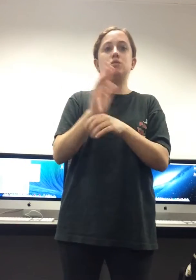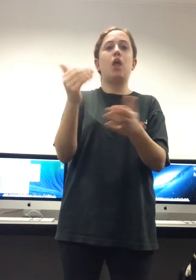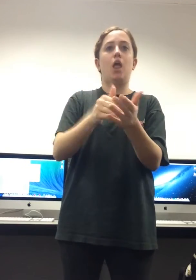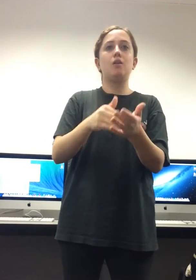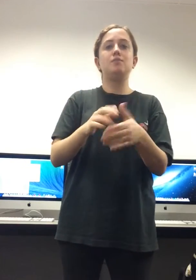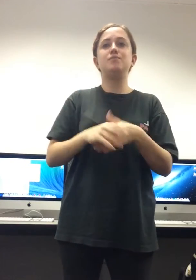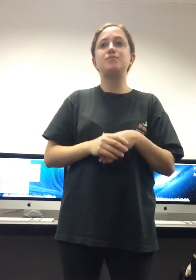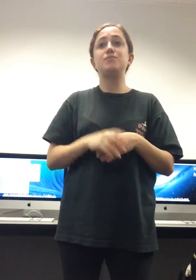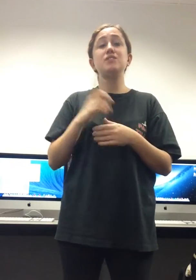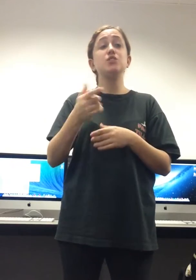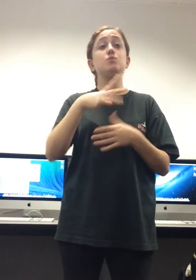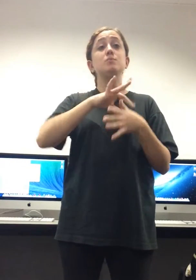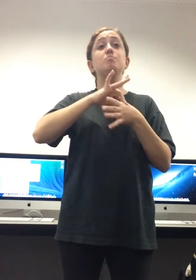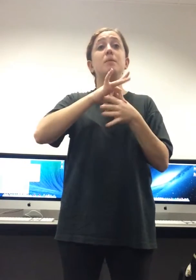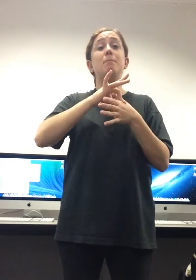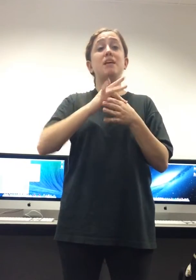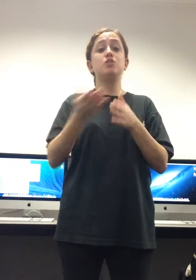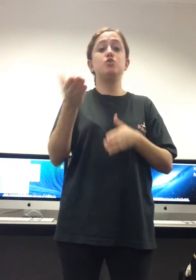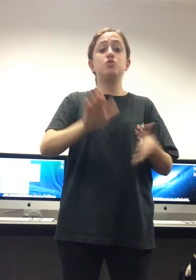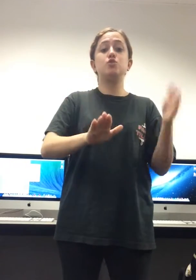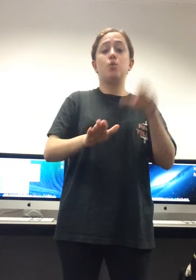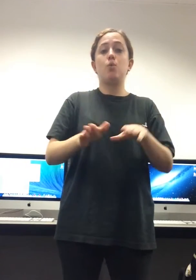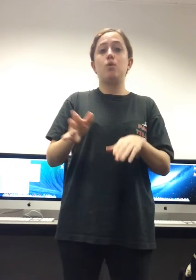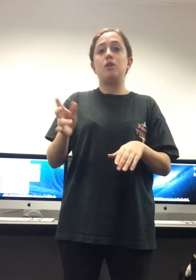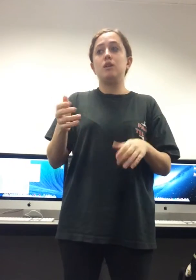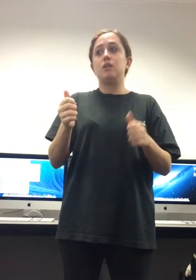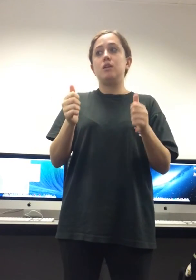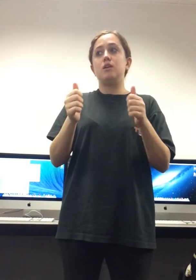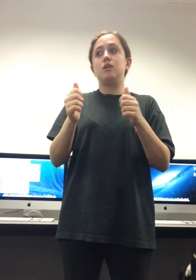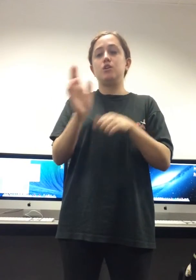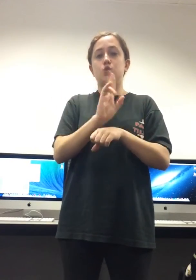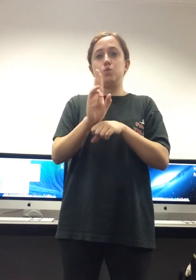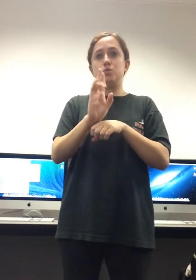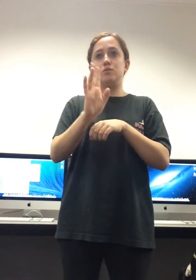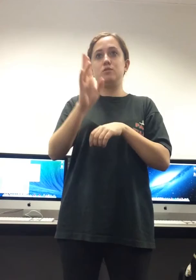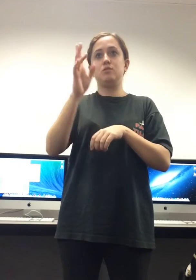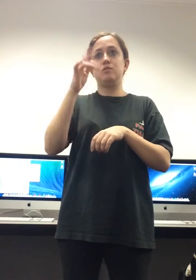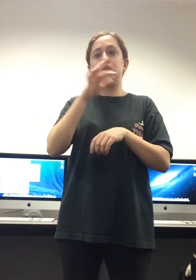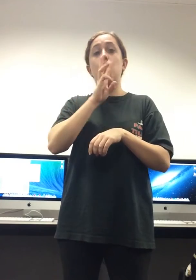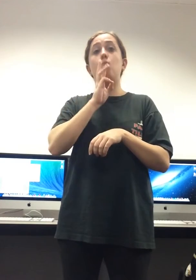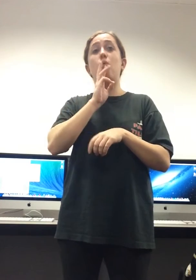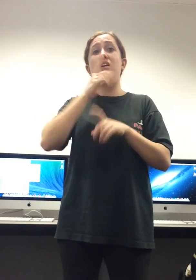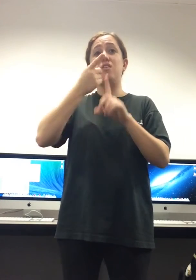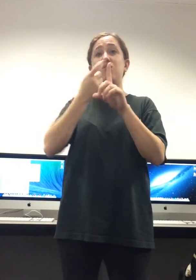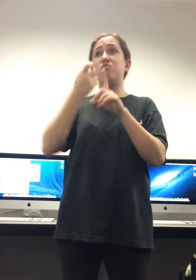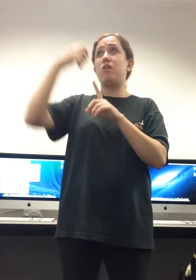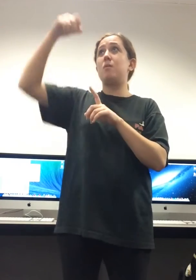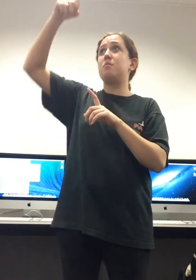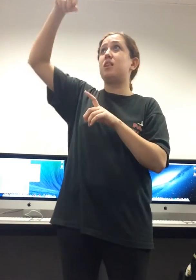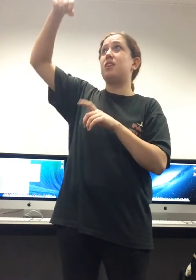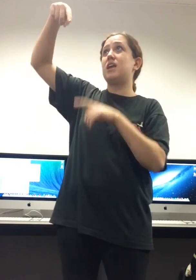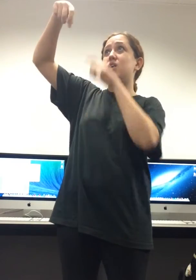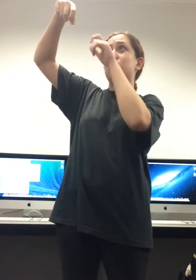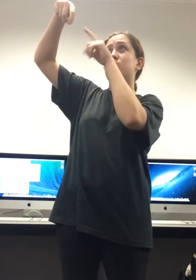great piles in the room, and the water from leaky roofs would drip over it.